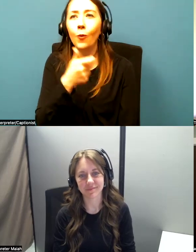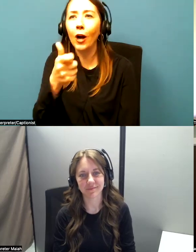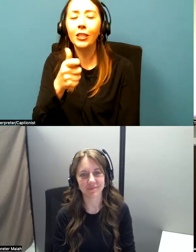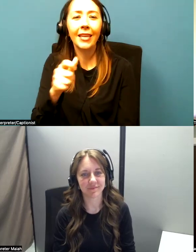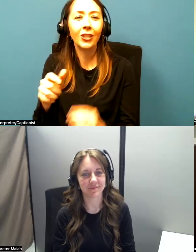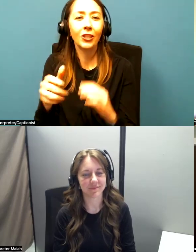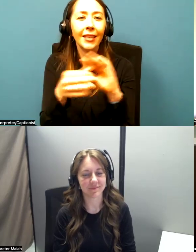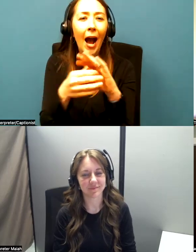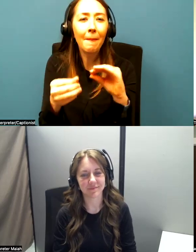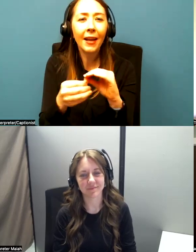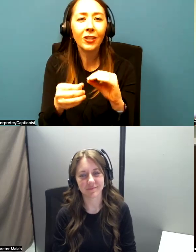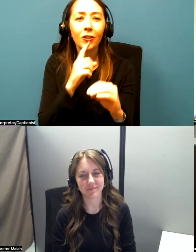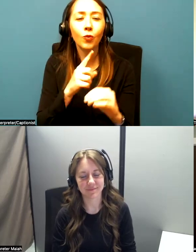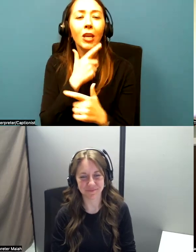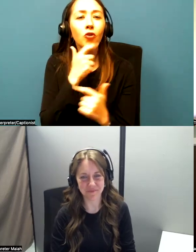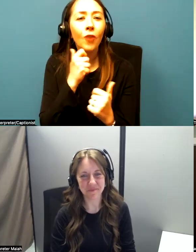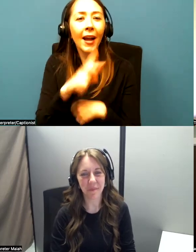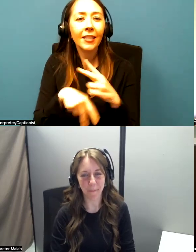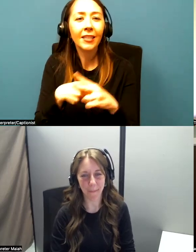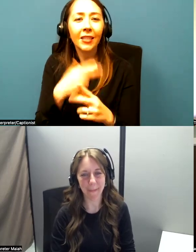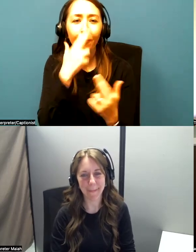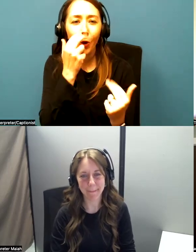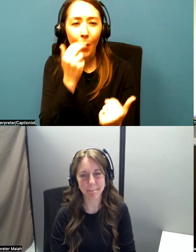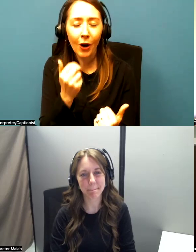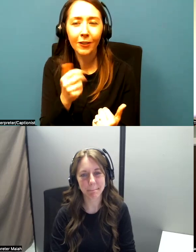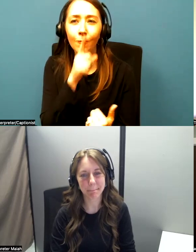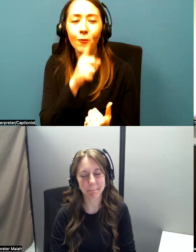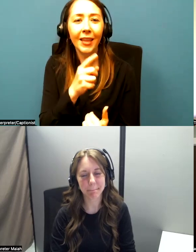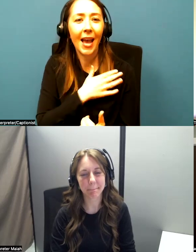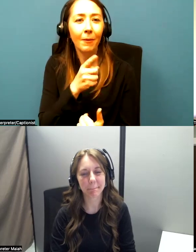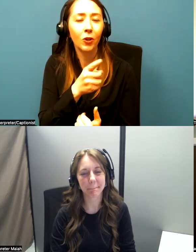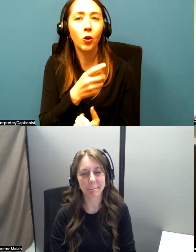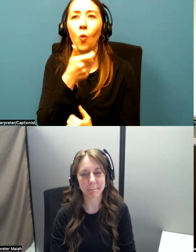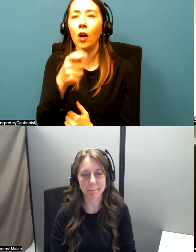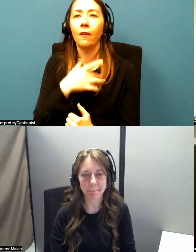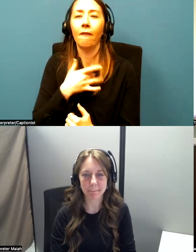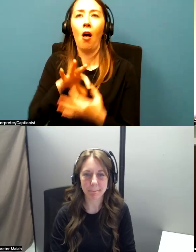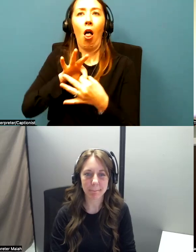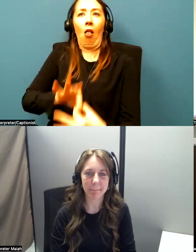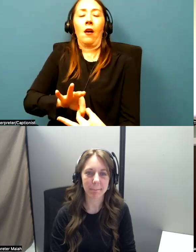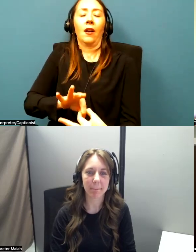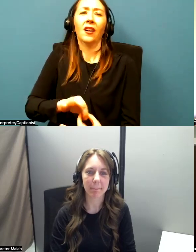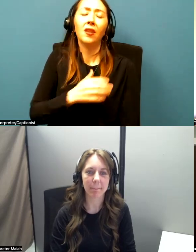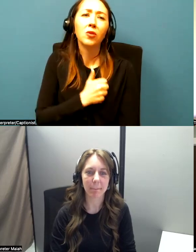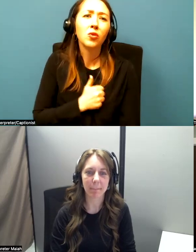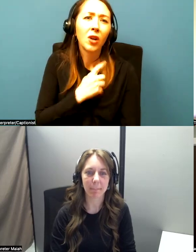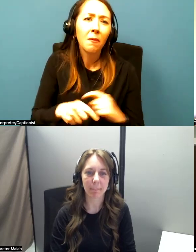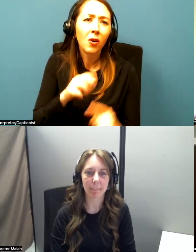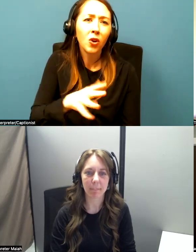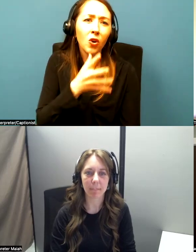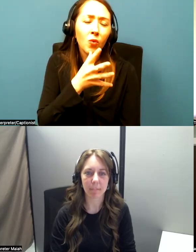know, wry sense of humor. So, I'm so glad that it resonated with you. I'm so sorry about your grandmother. I just